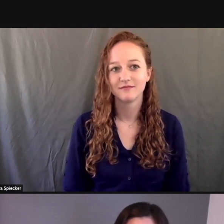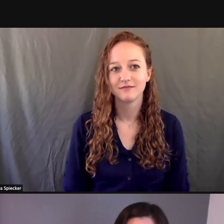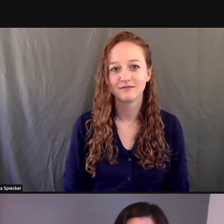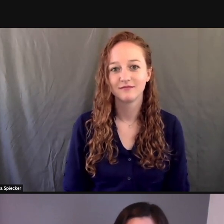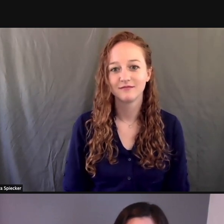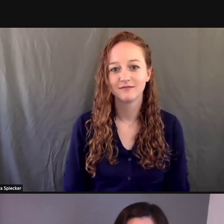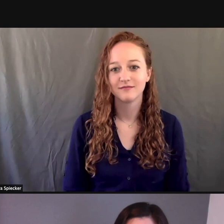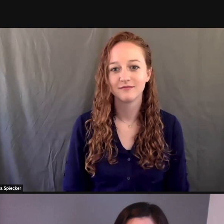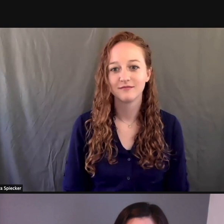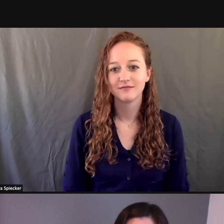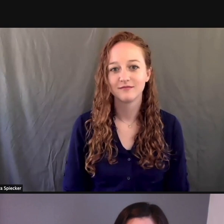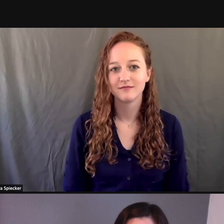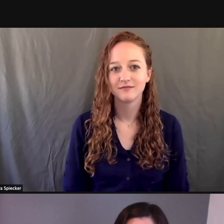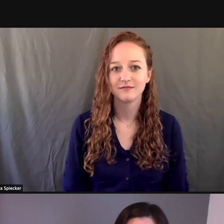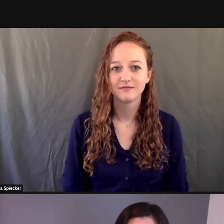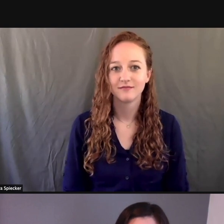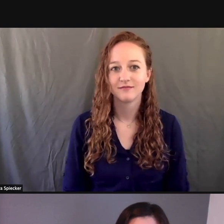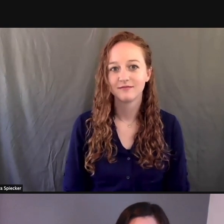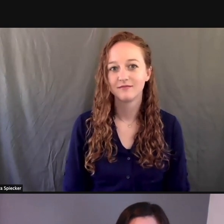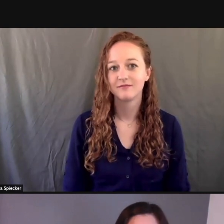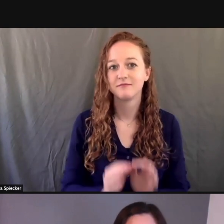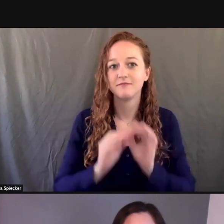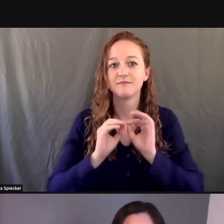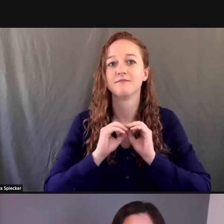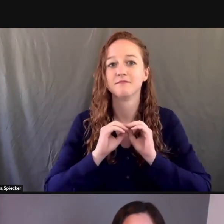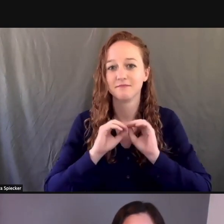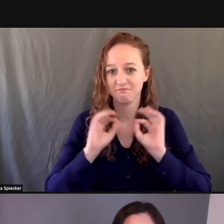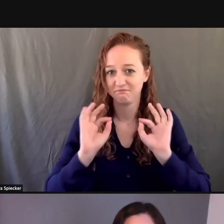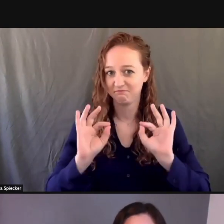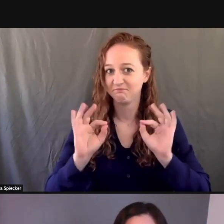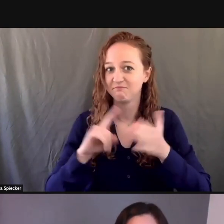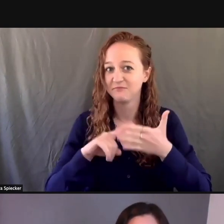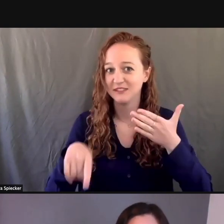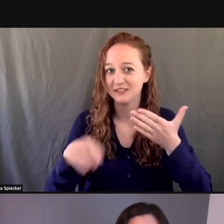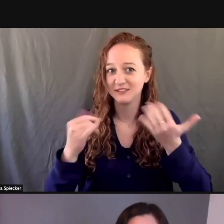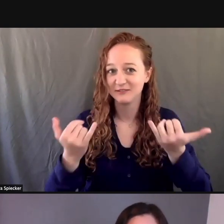So it looks like we have a lot of variety of different knowledge levels.